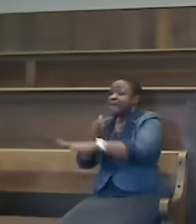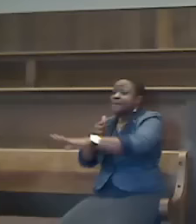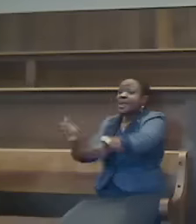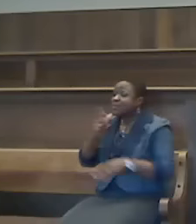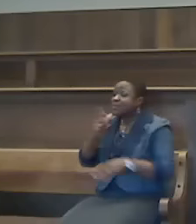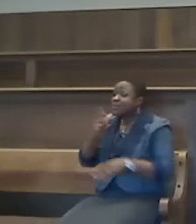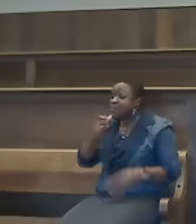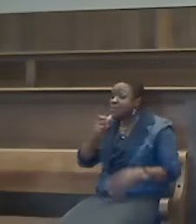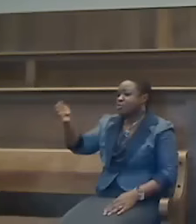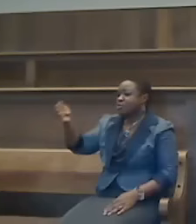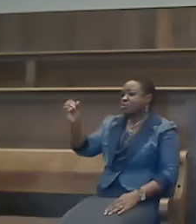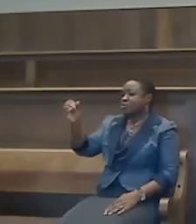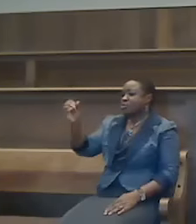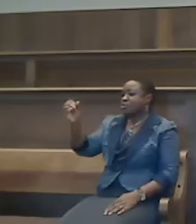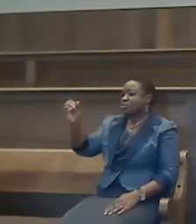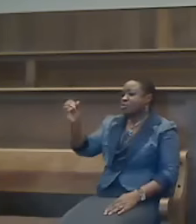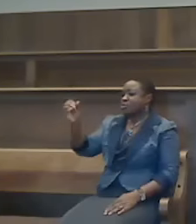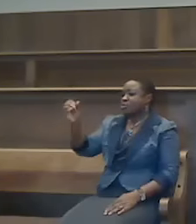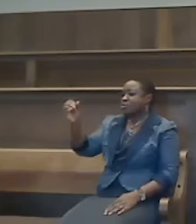was in the same area. So.